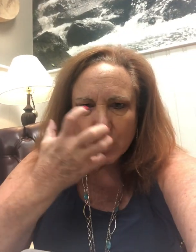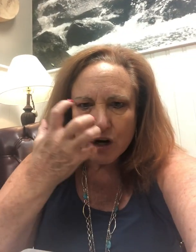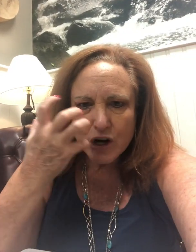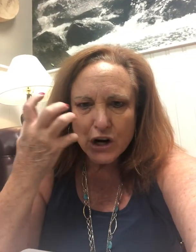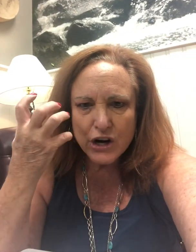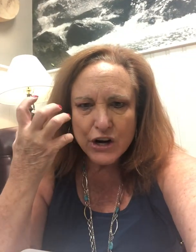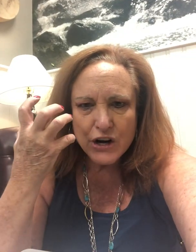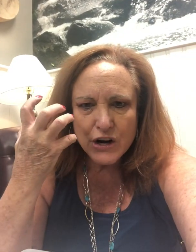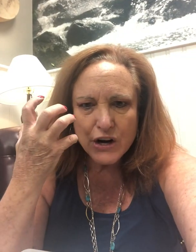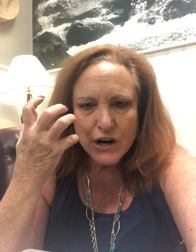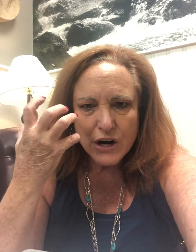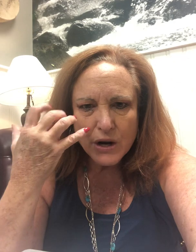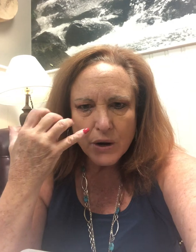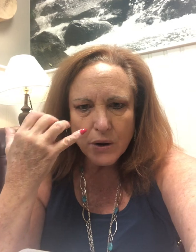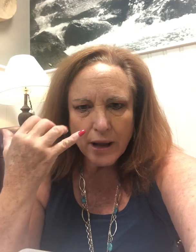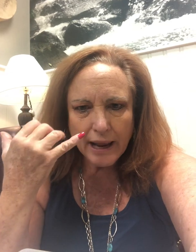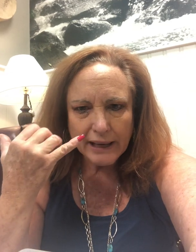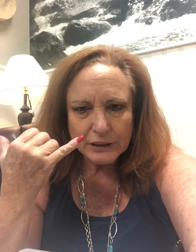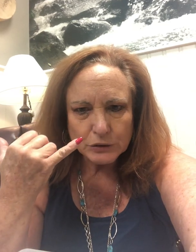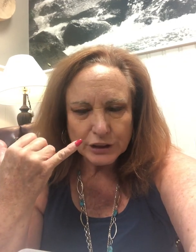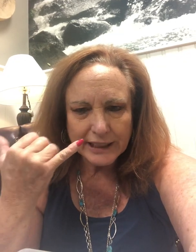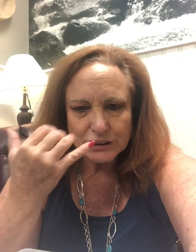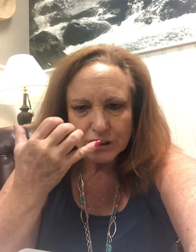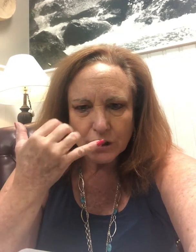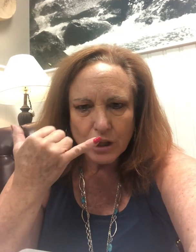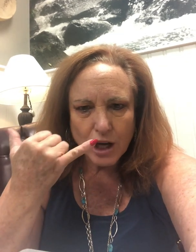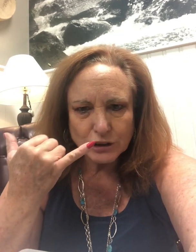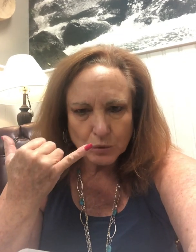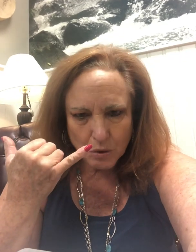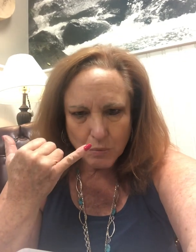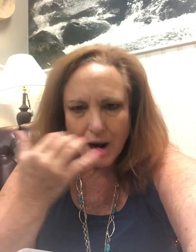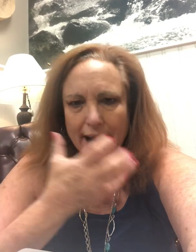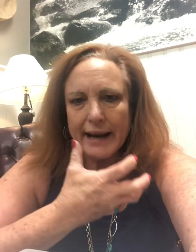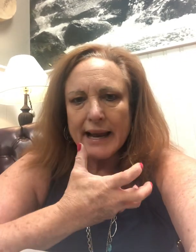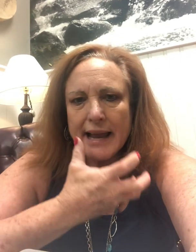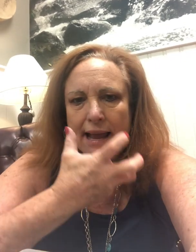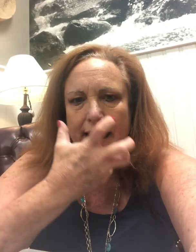Anger, and you change the claw to a Y.